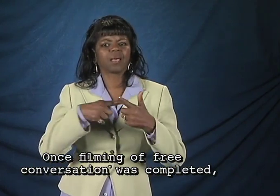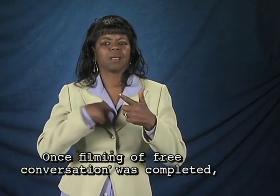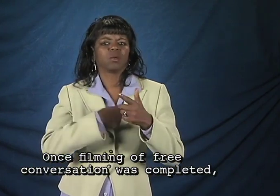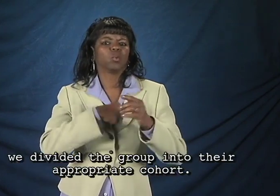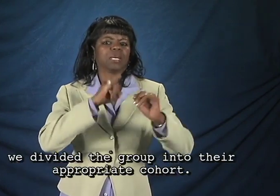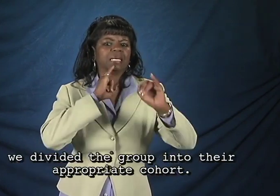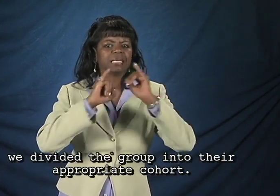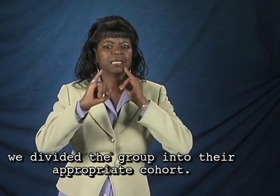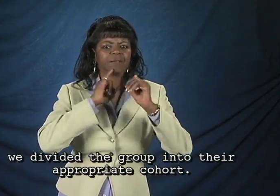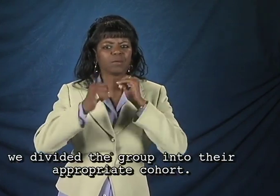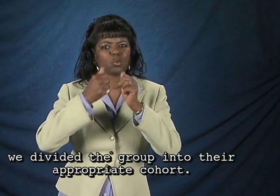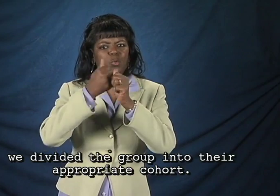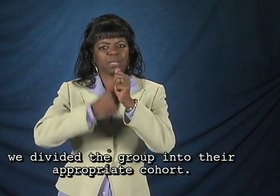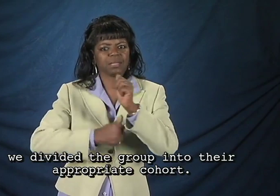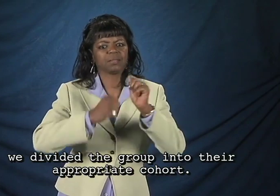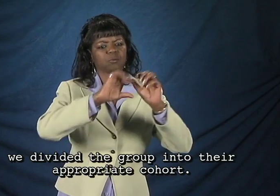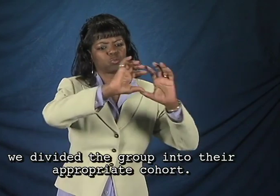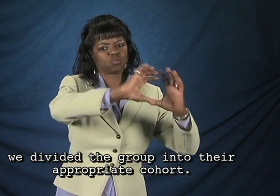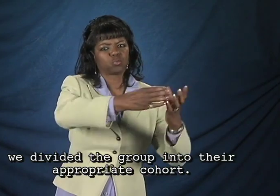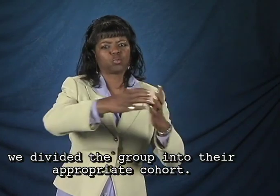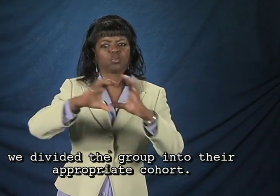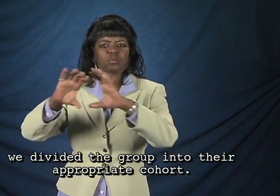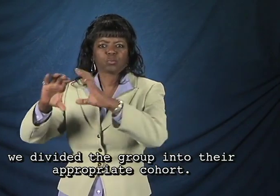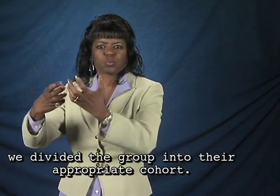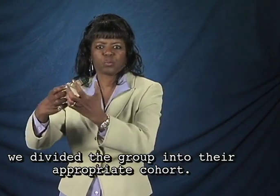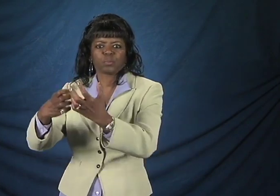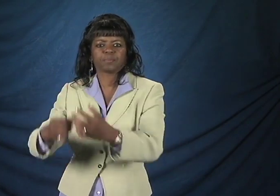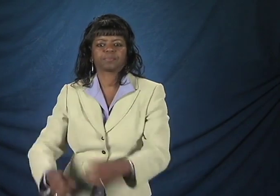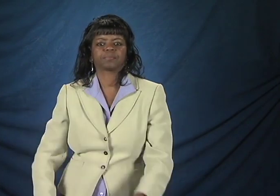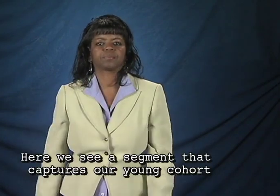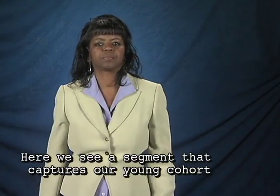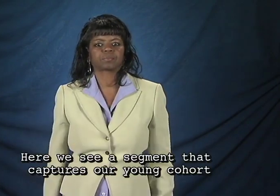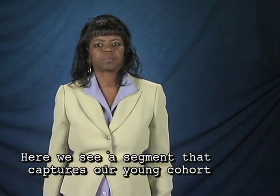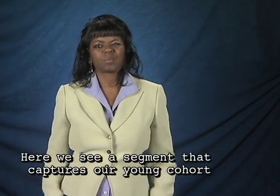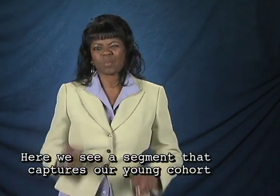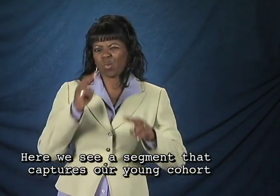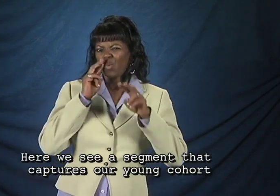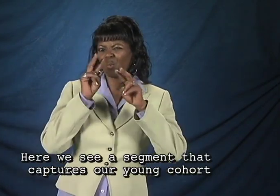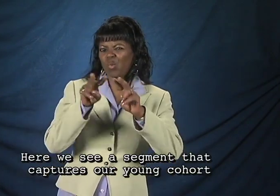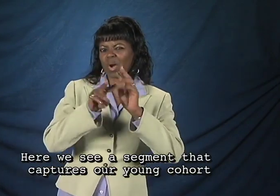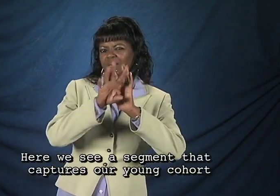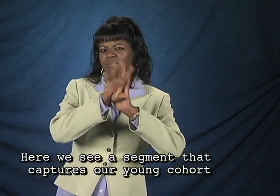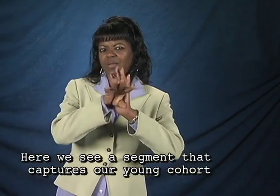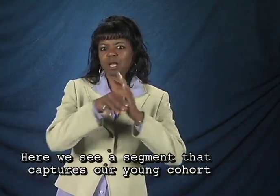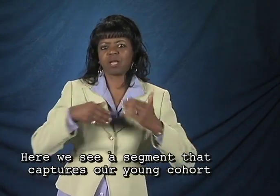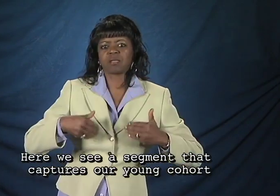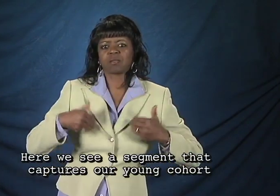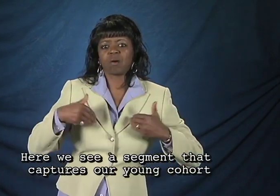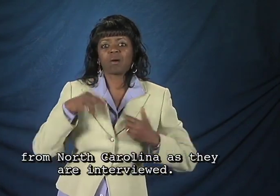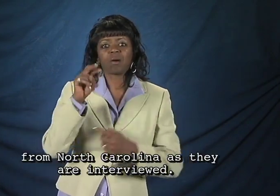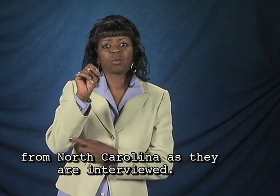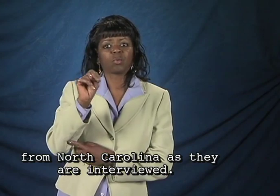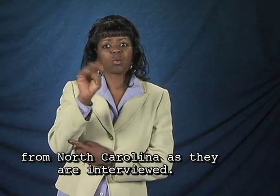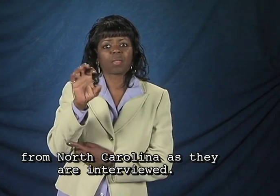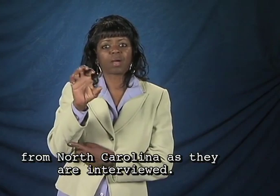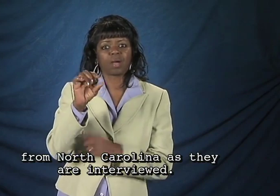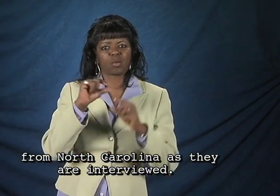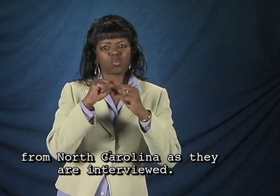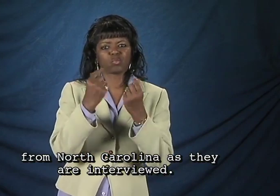was completed, we divided the group into their appropriate cohort. Here we see a segment that captures our young cohort from North Carolina as they